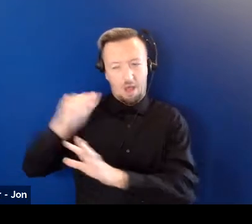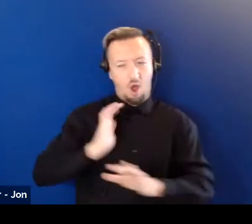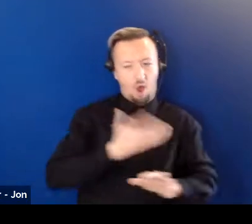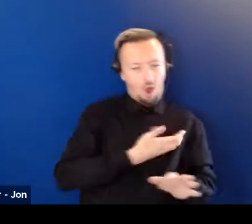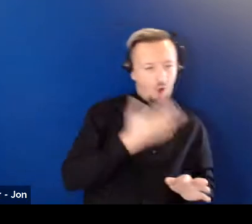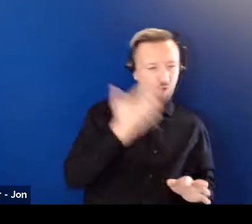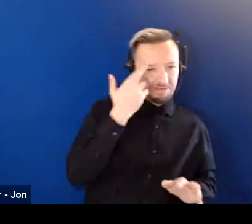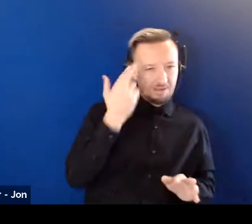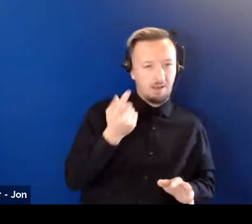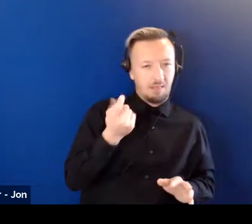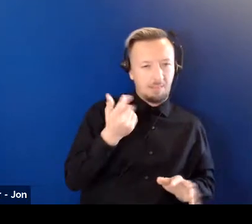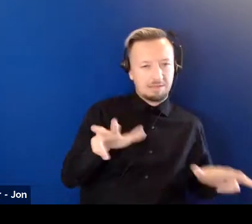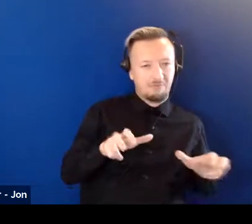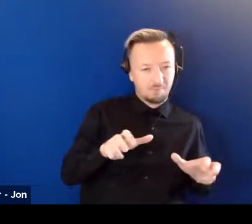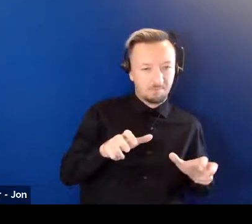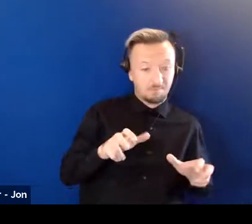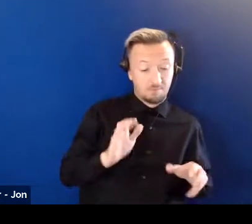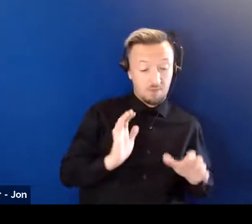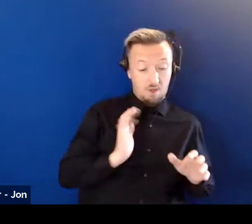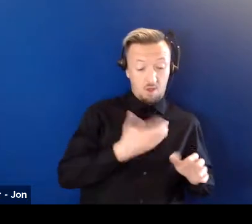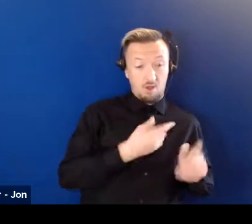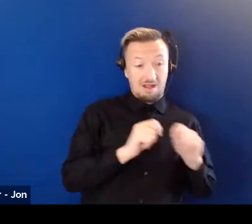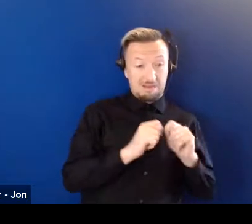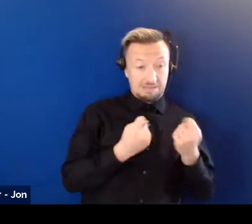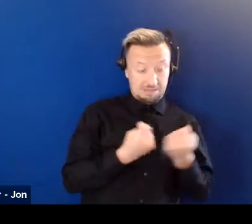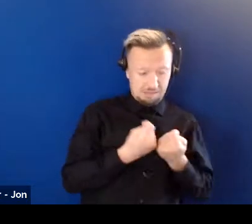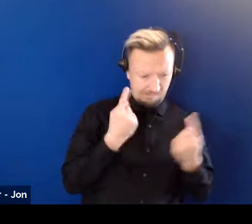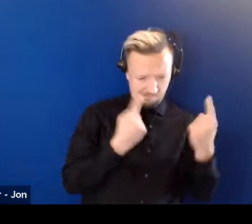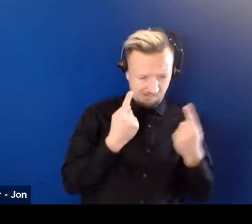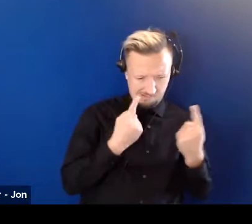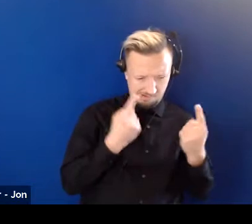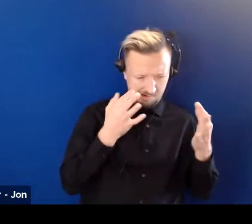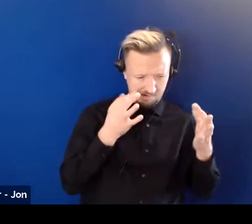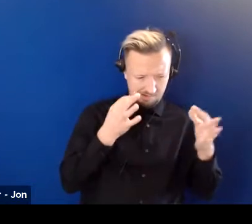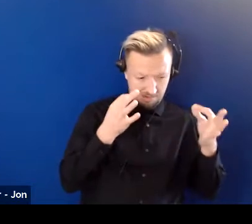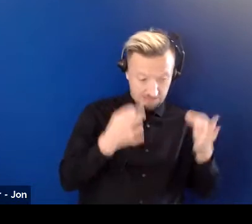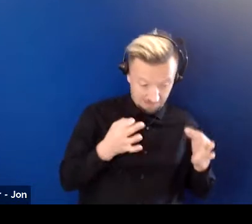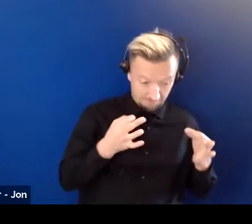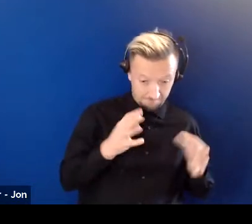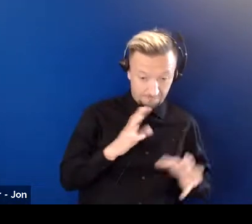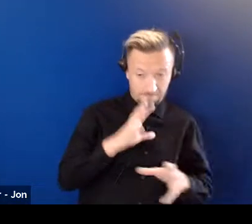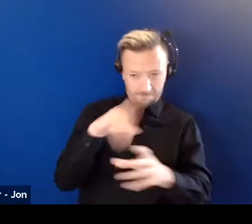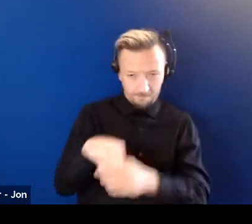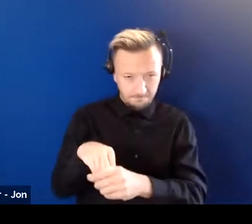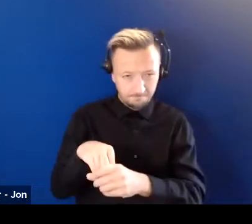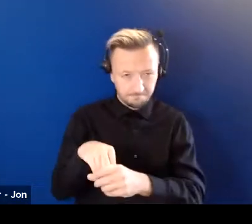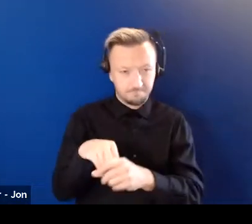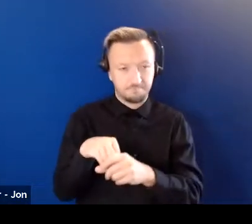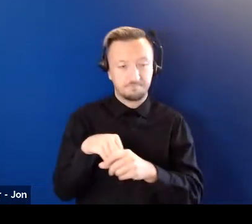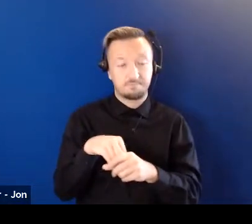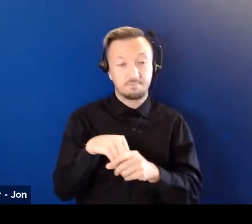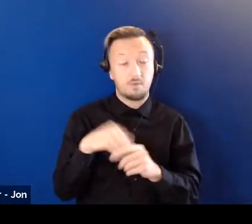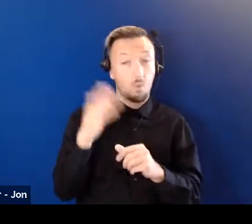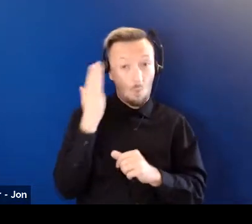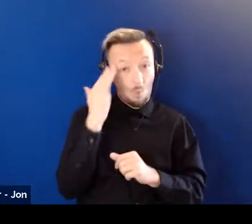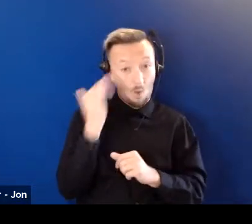our team actually decided upon this and decided on whether or not to participate as a whole. And that was done